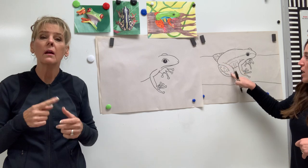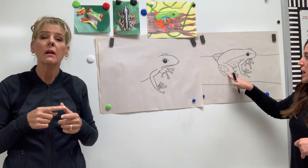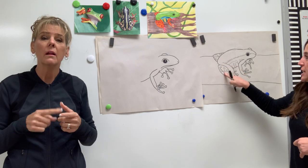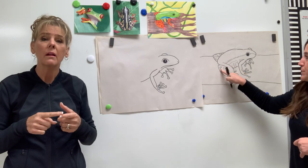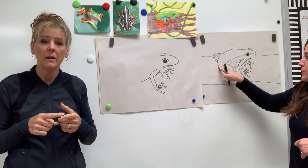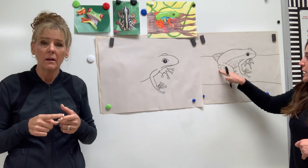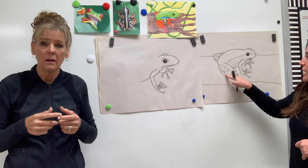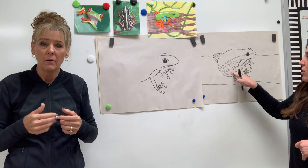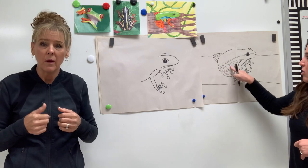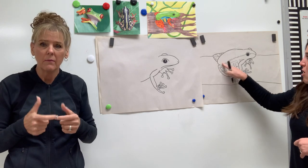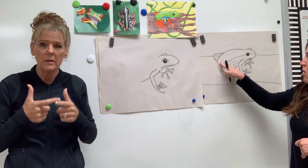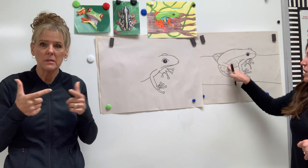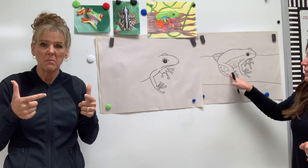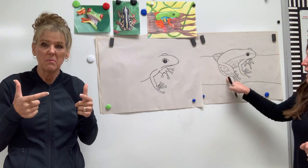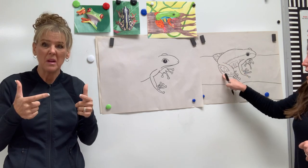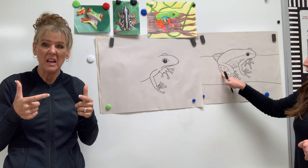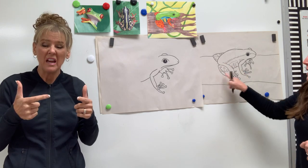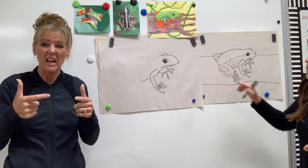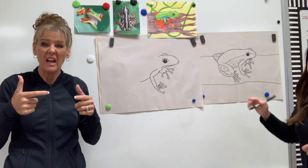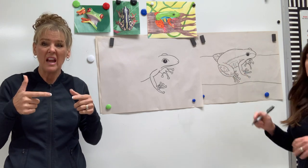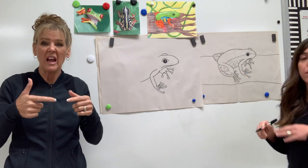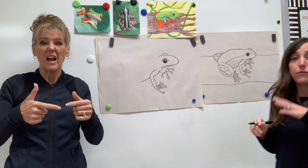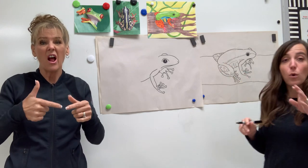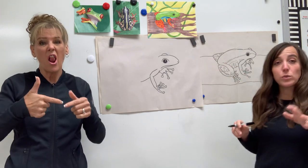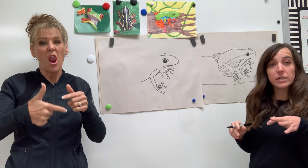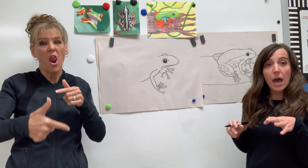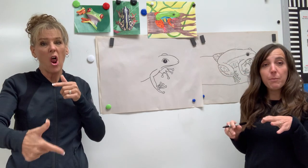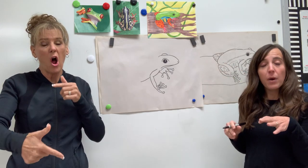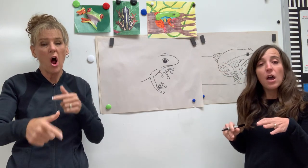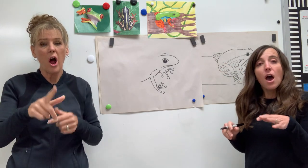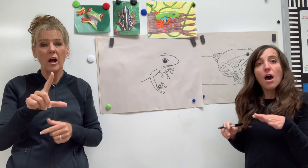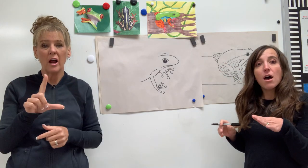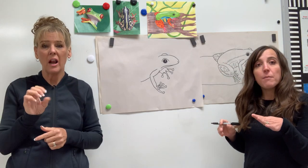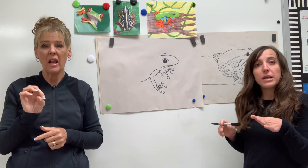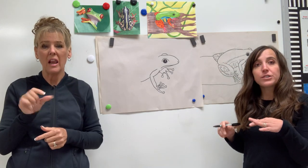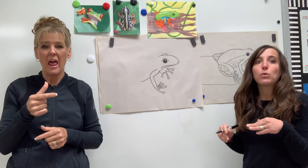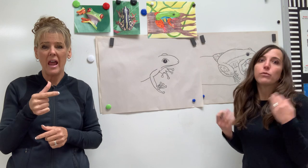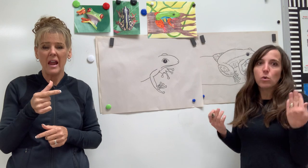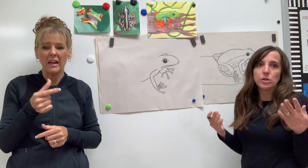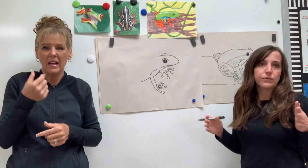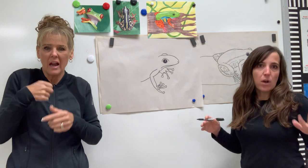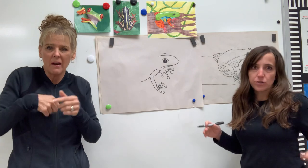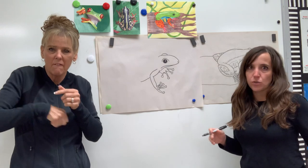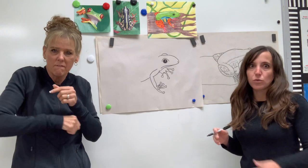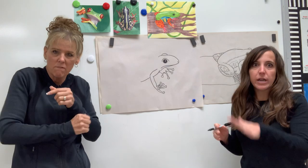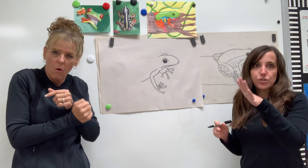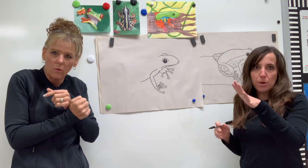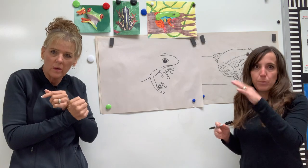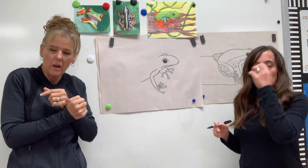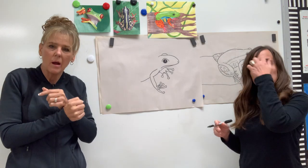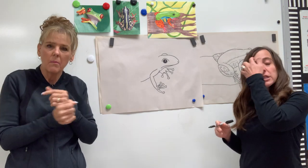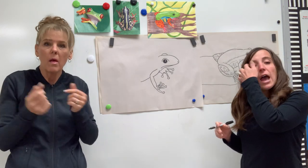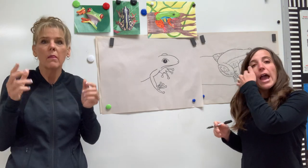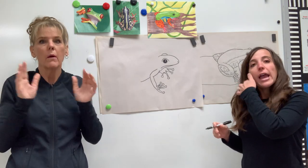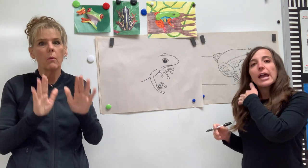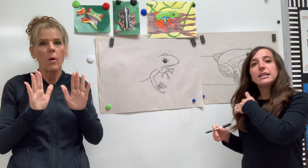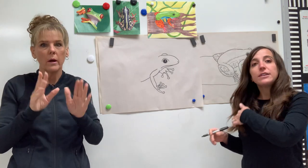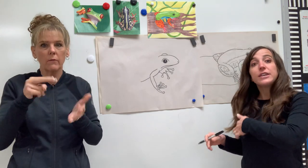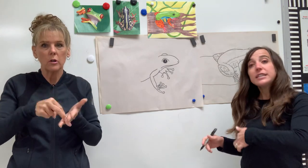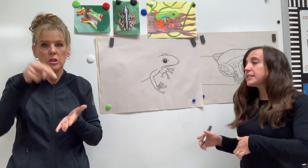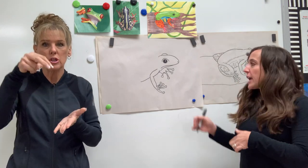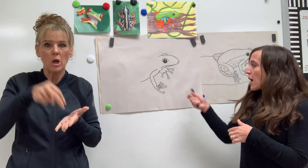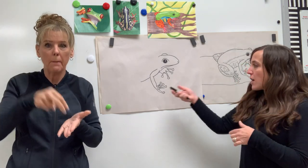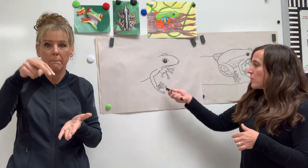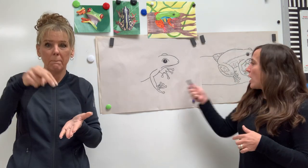Then we've got his big long leg that's kind of folded up. And so, of course, frogs are great jumpers.